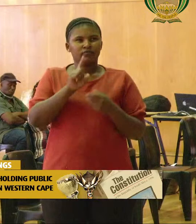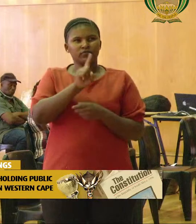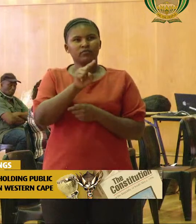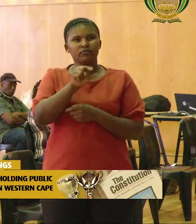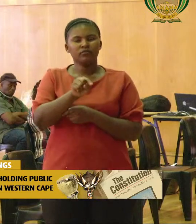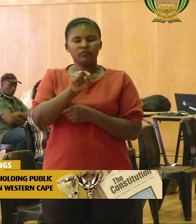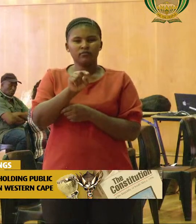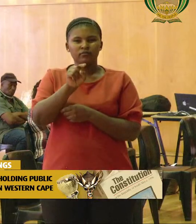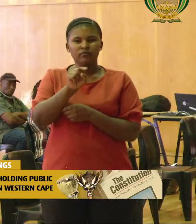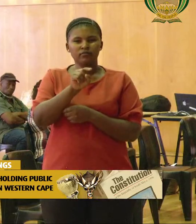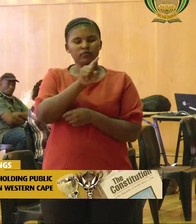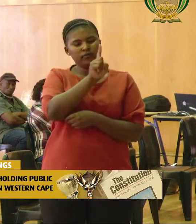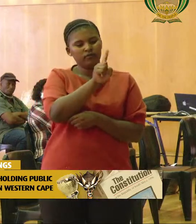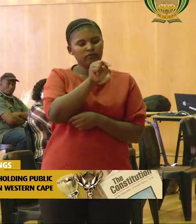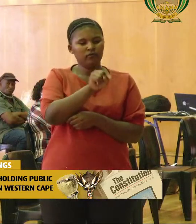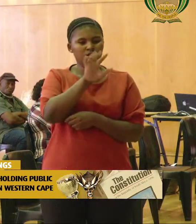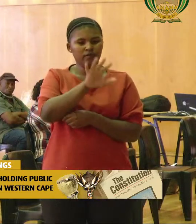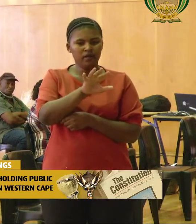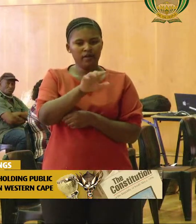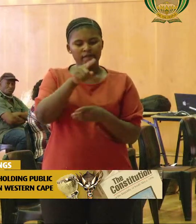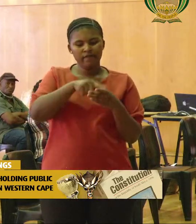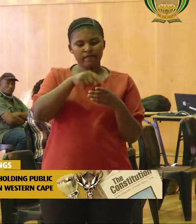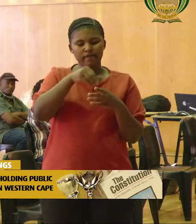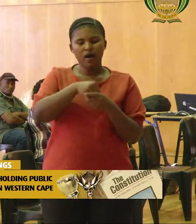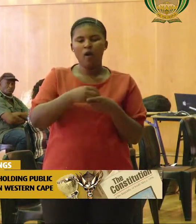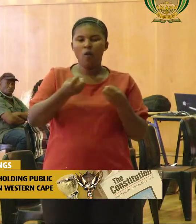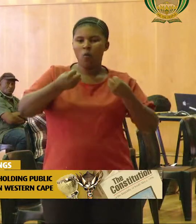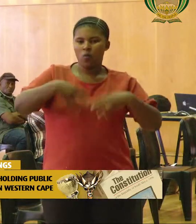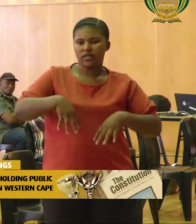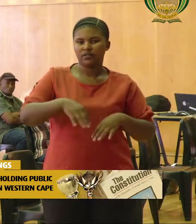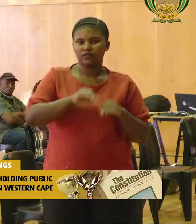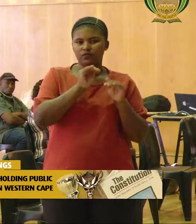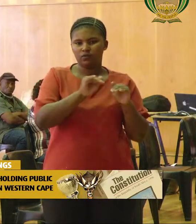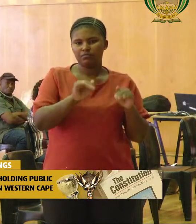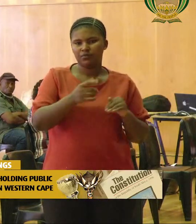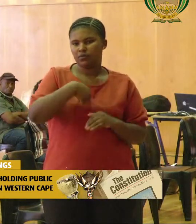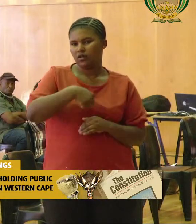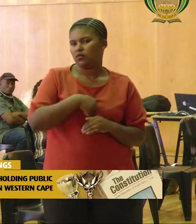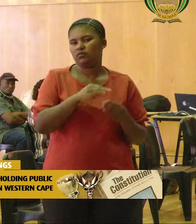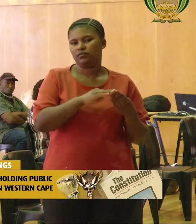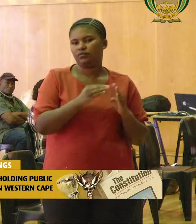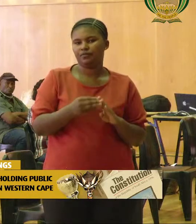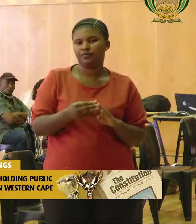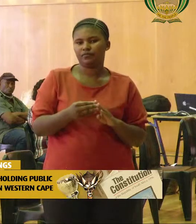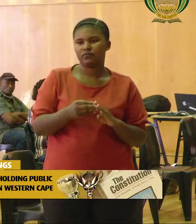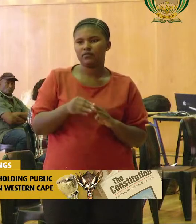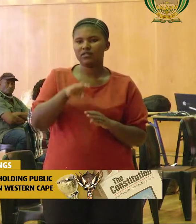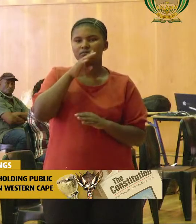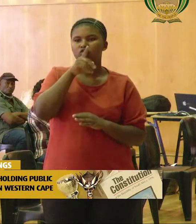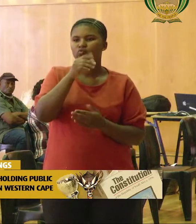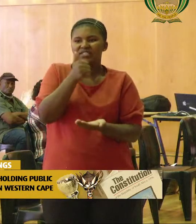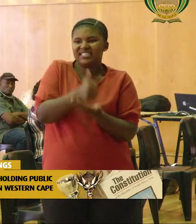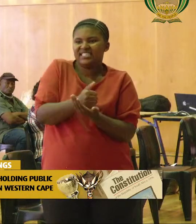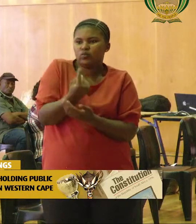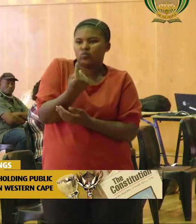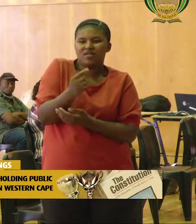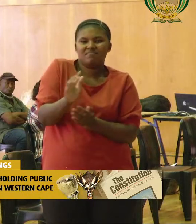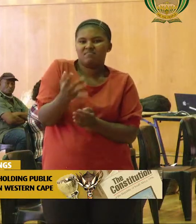1.5 voters yonke yi-waste leyo yabantu bakuthi bavotele wena because uzofumana le seat yakho iyi-1 kube kukho